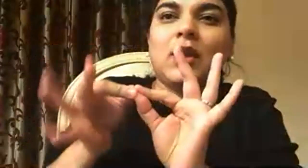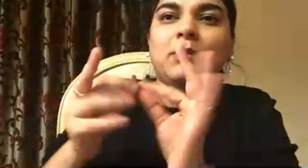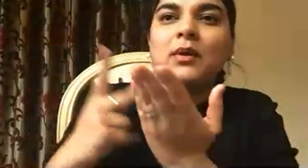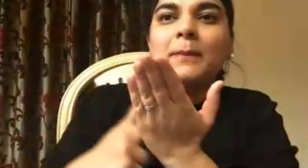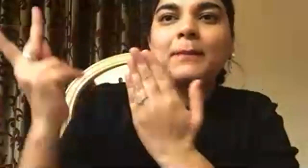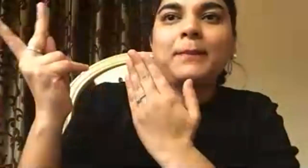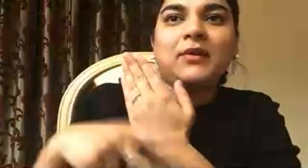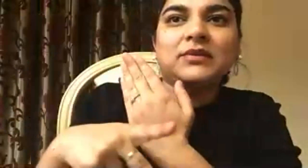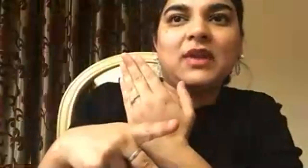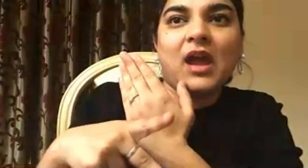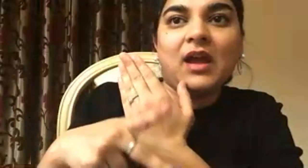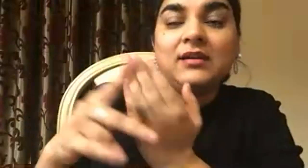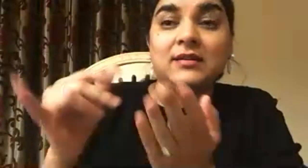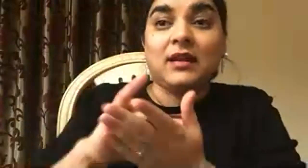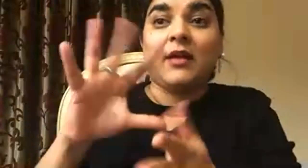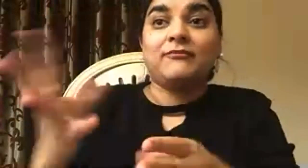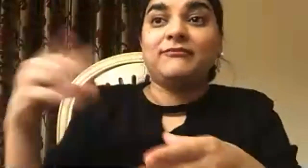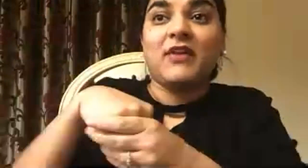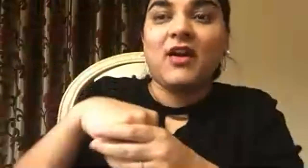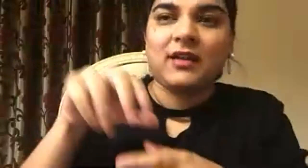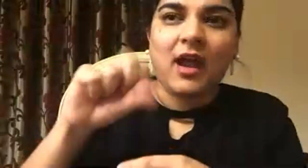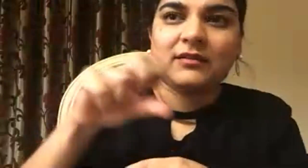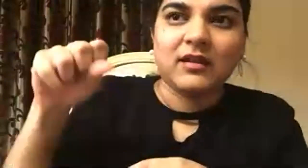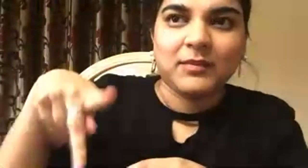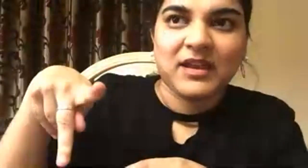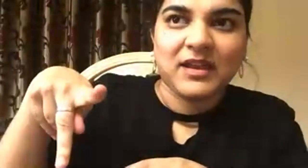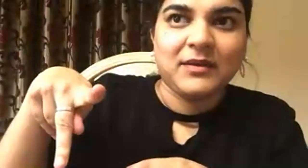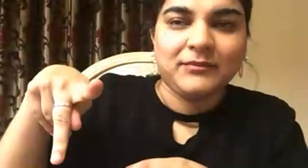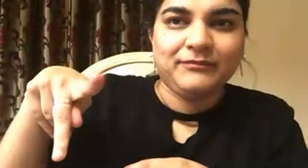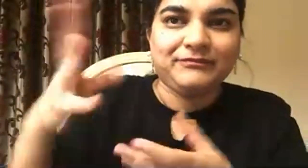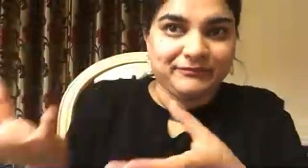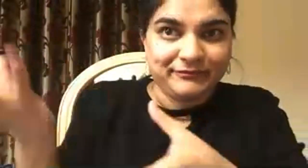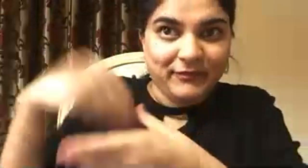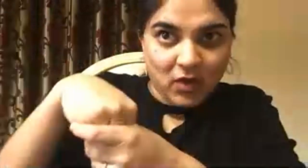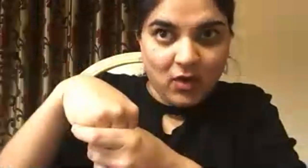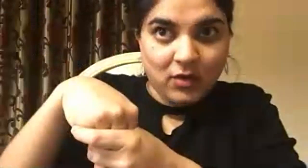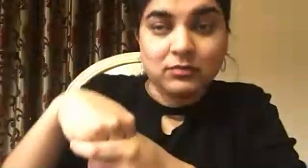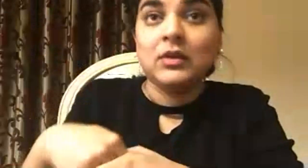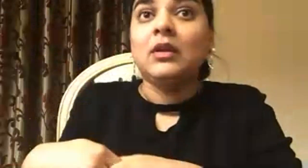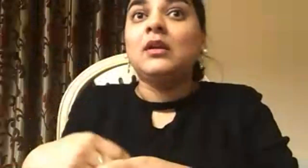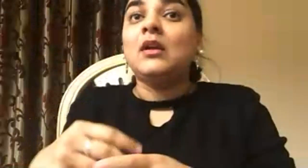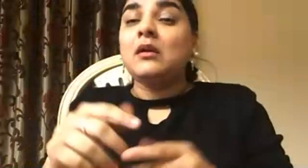are educating, they have interpreting programs that include SSP trainings as well.